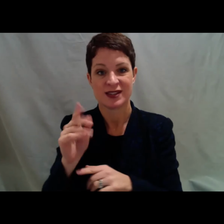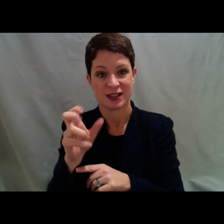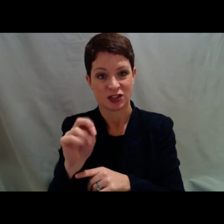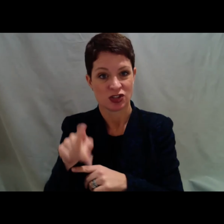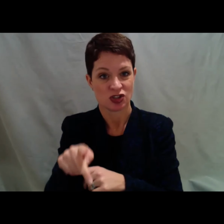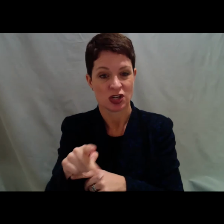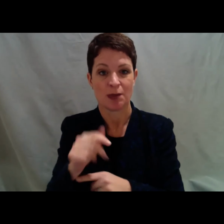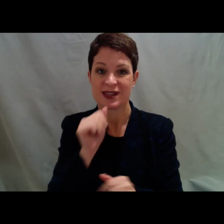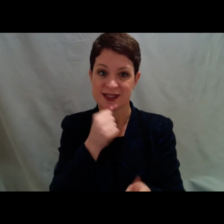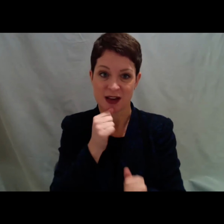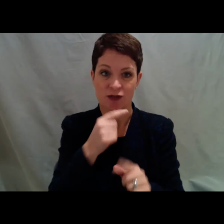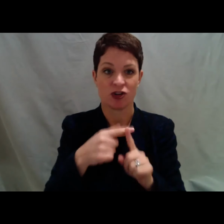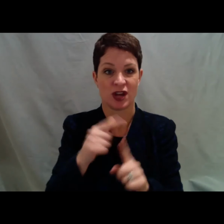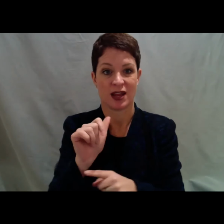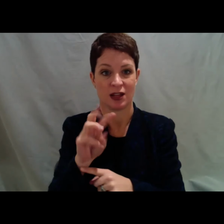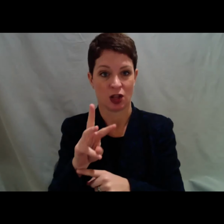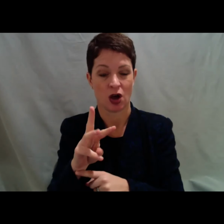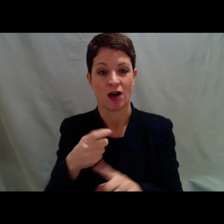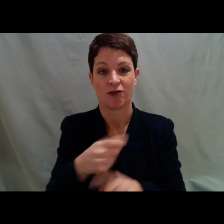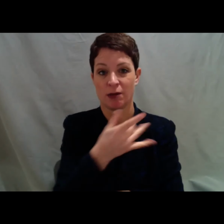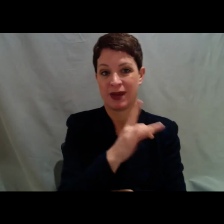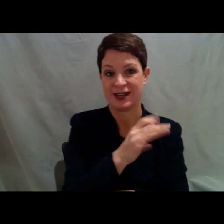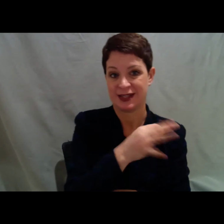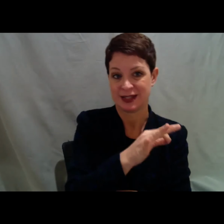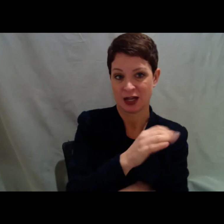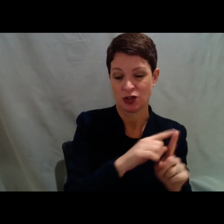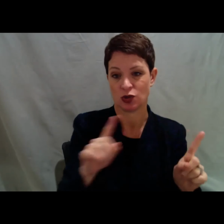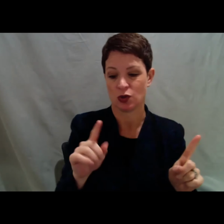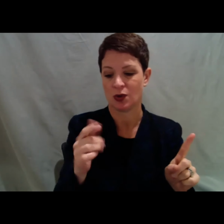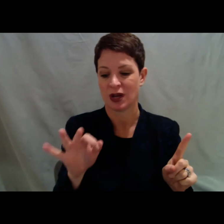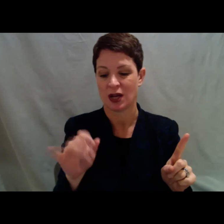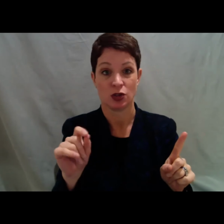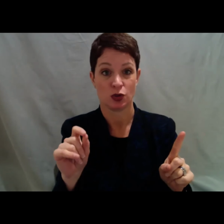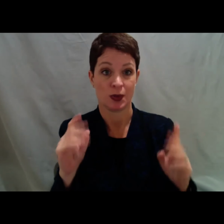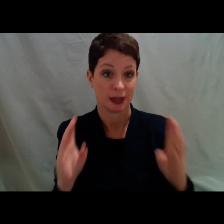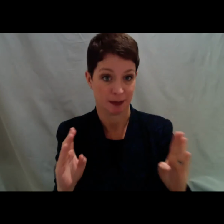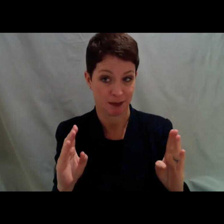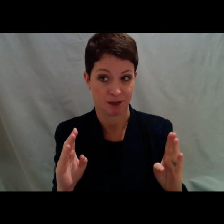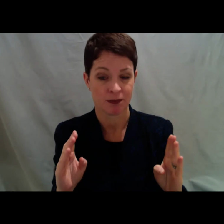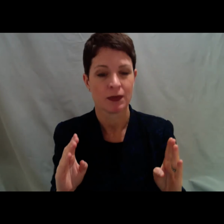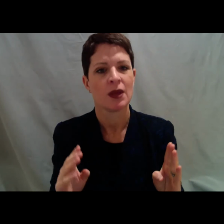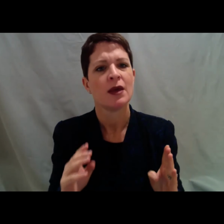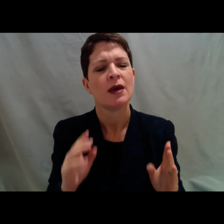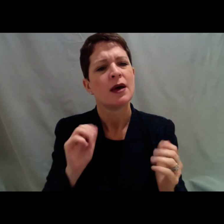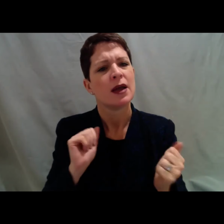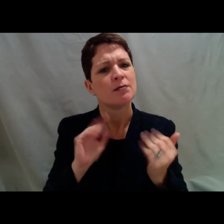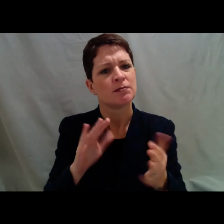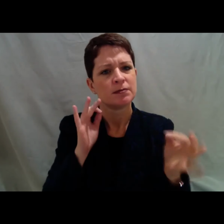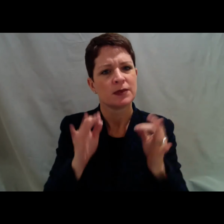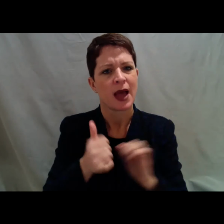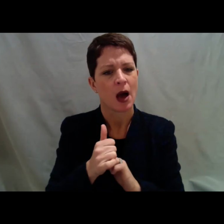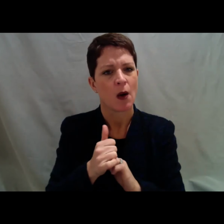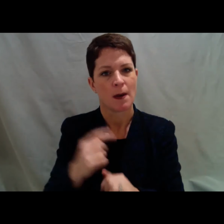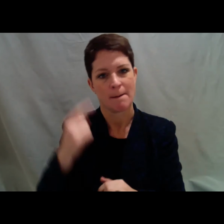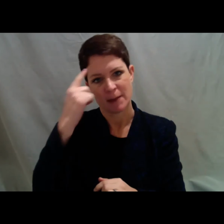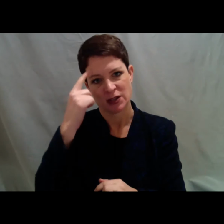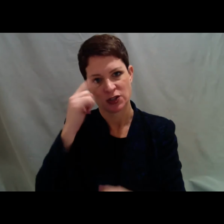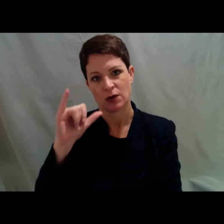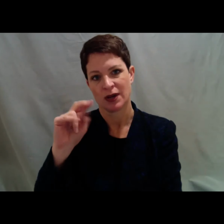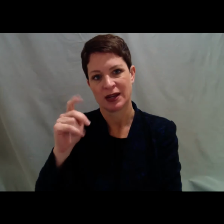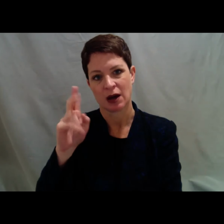Suffrage, and the Law from 1819 to 1920, that thinks about how mental incompetency has shaped